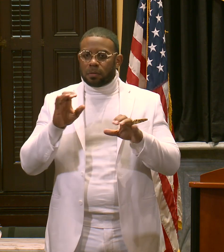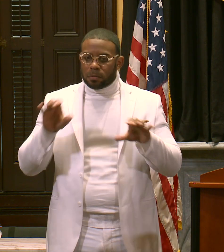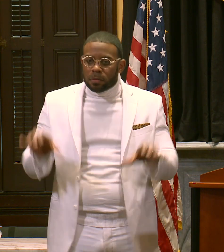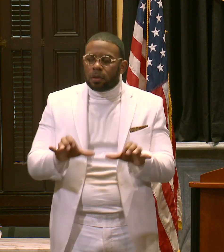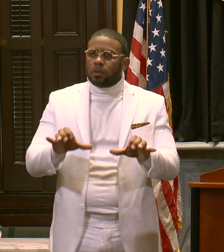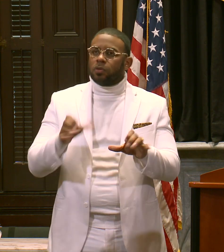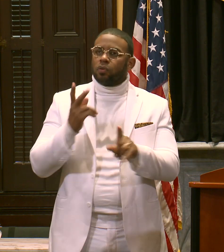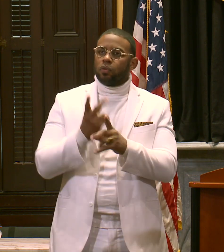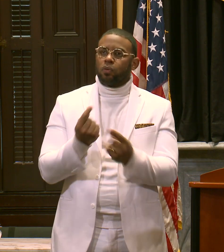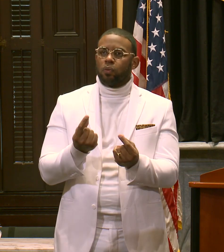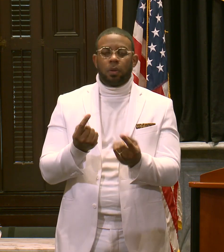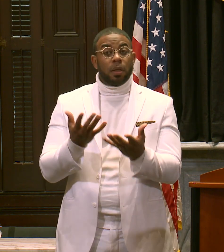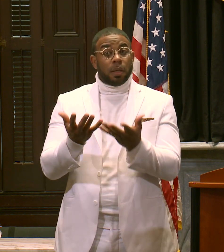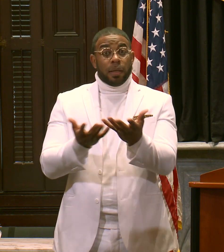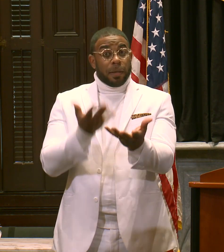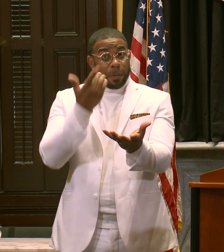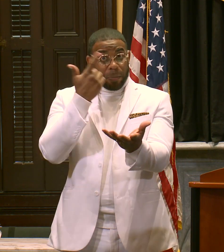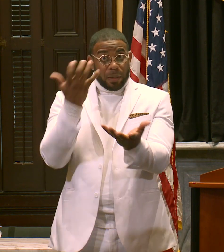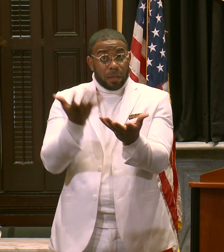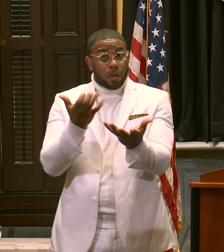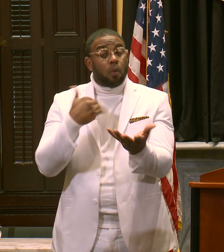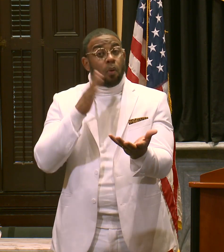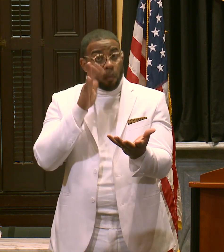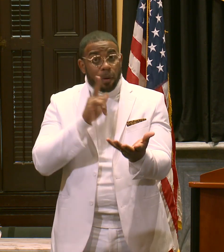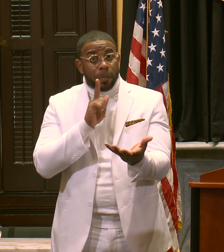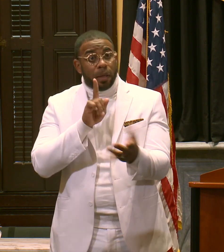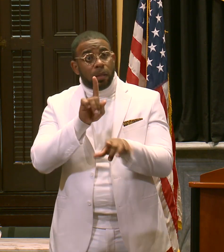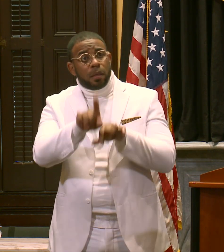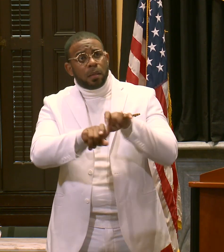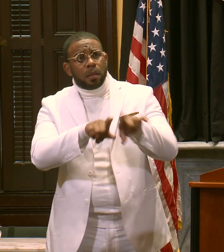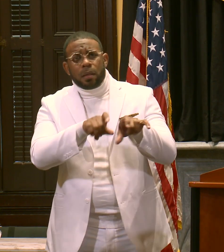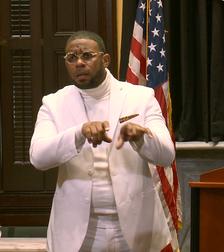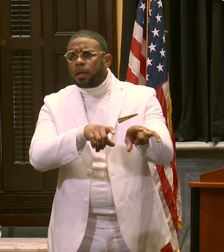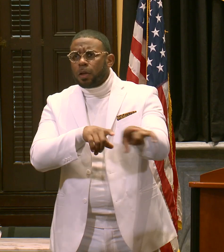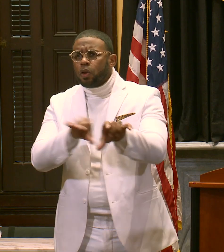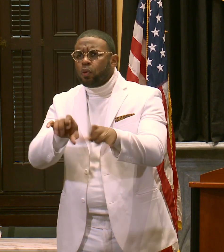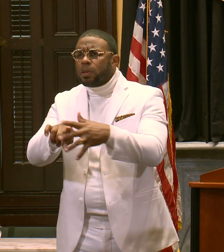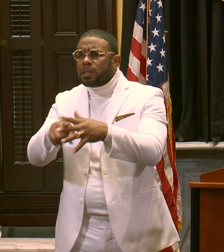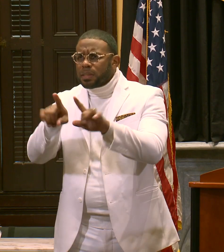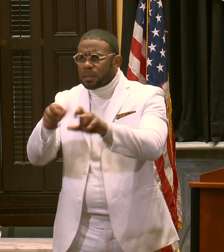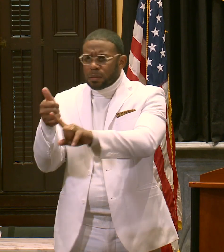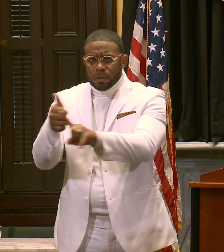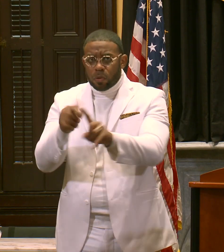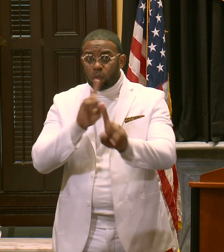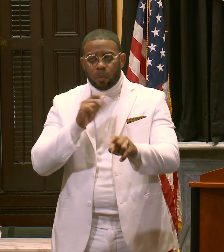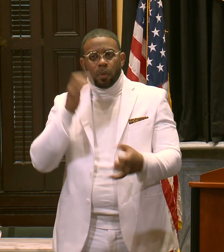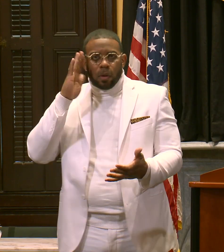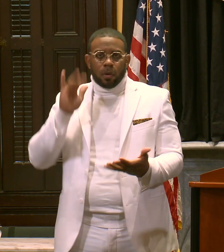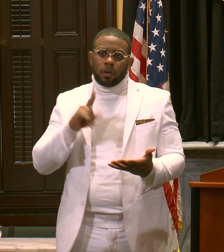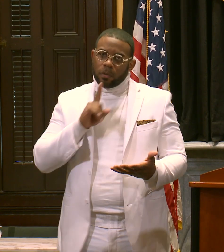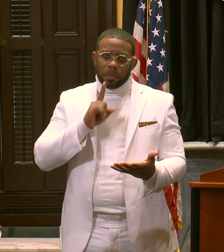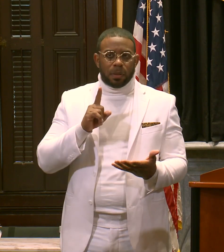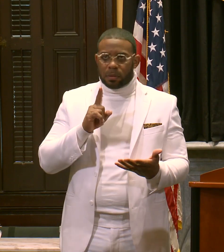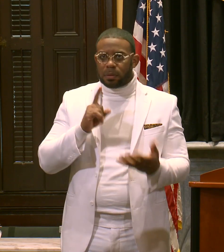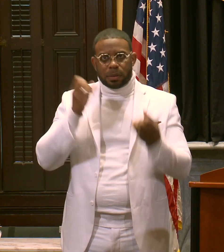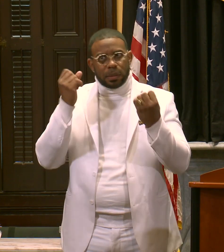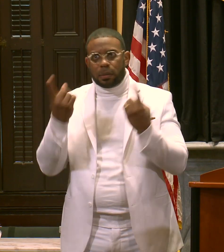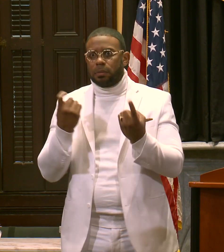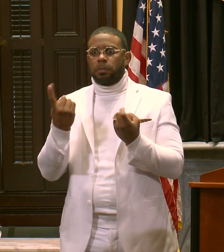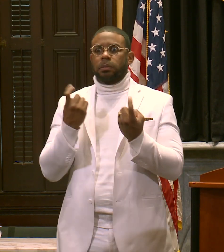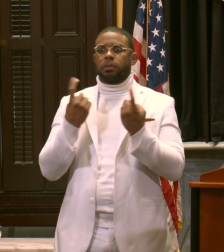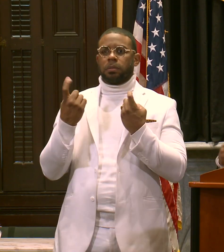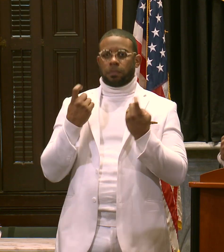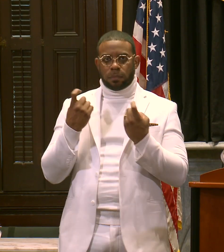to take care of. Because we will be asking residents to do the initial testing and reporting, we know that there are going to be lots of